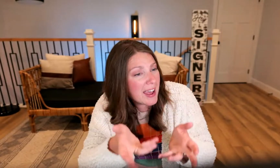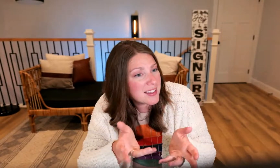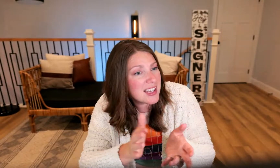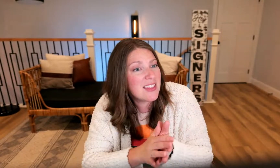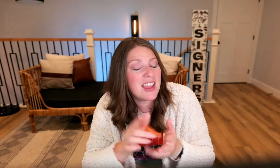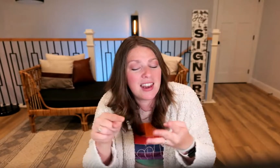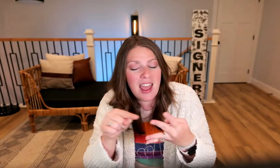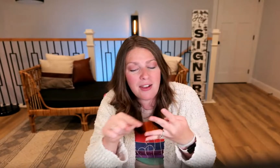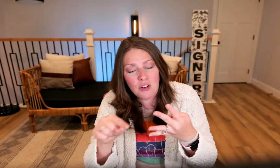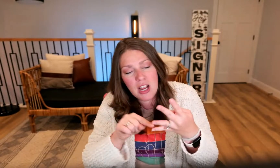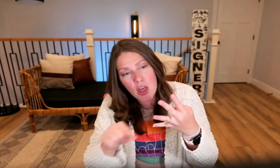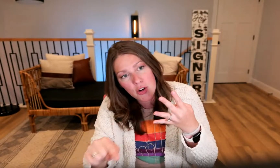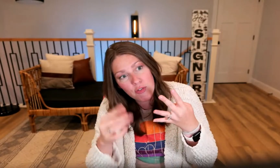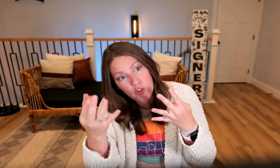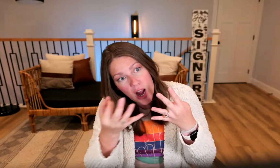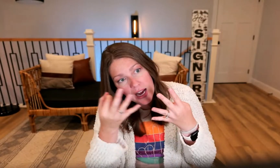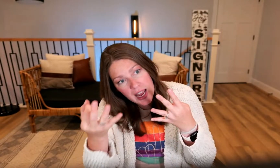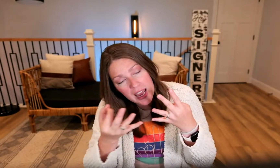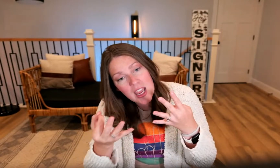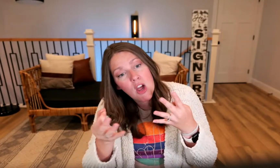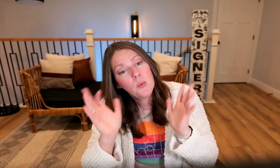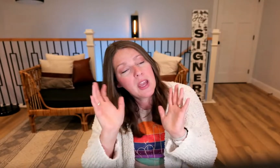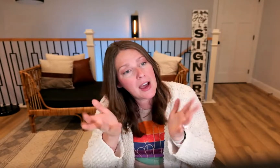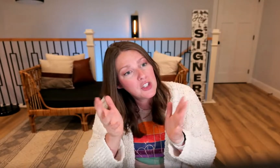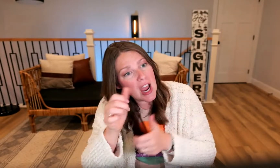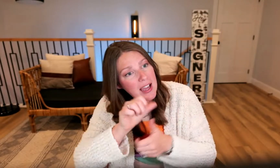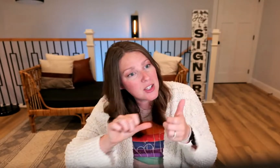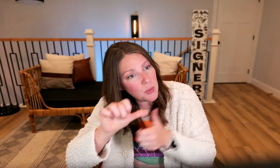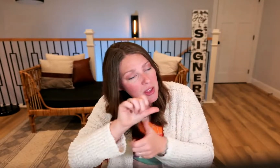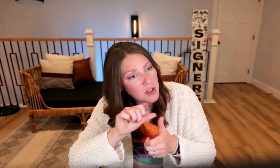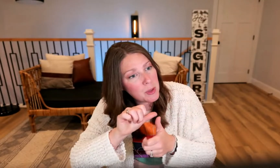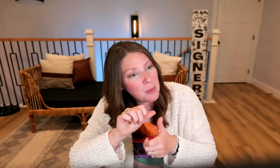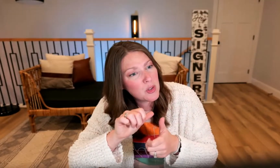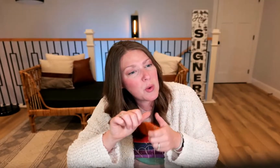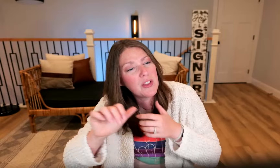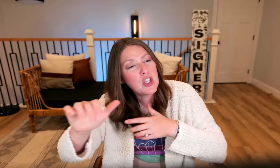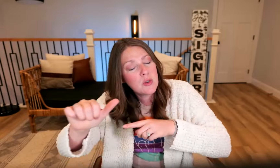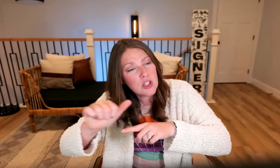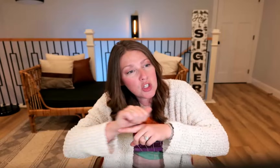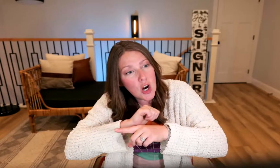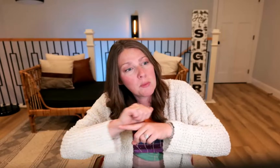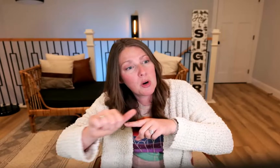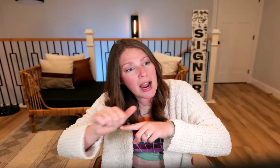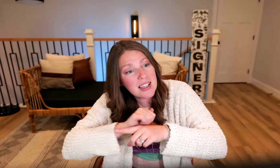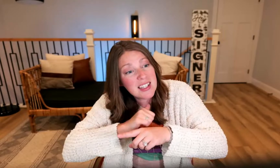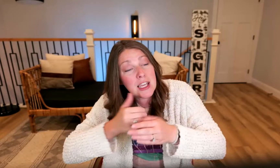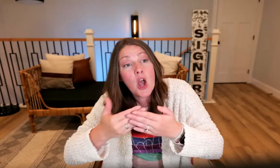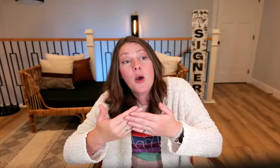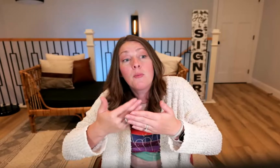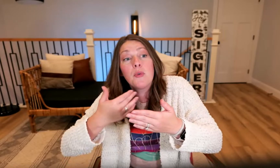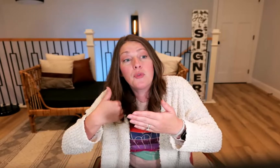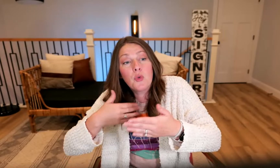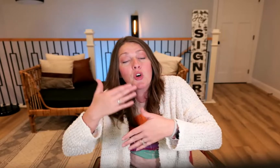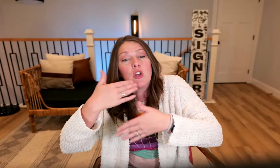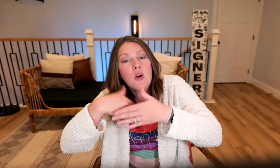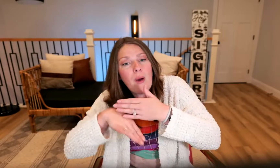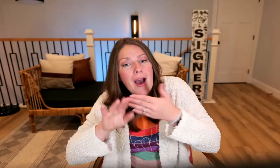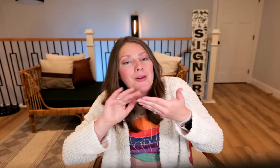chats, and then every other Friday, we have chats with other people as well that you can start practicing before you go out into